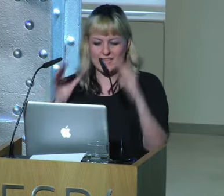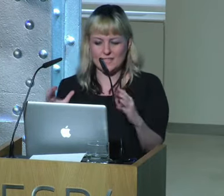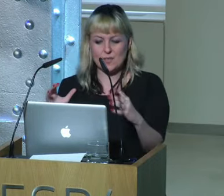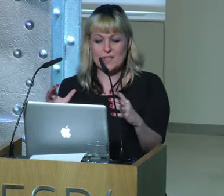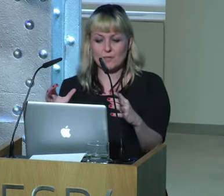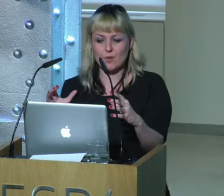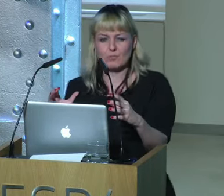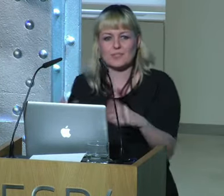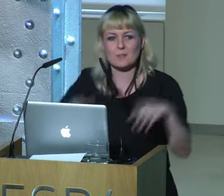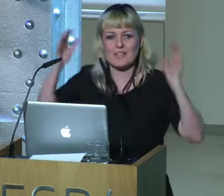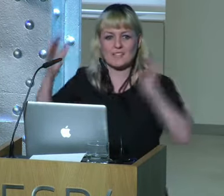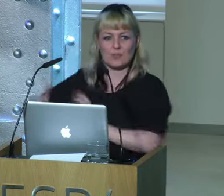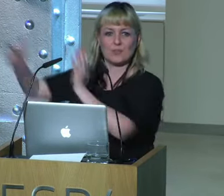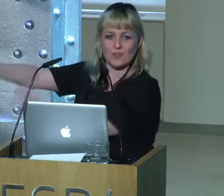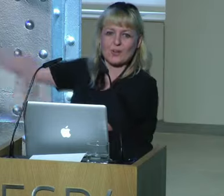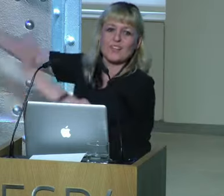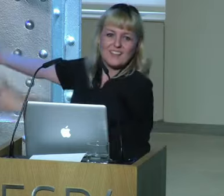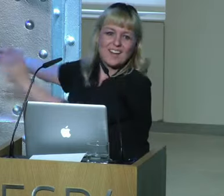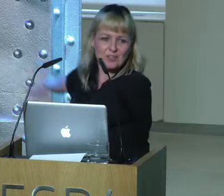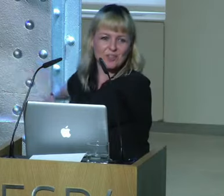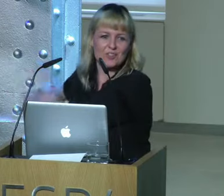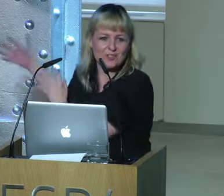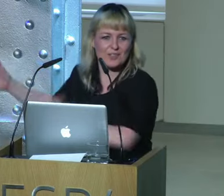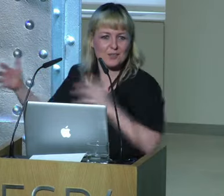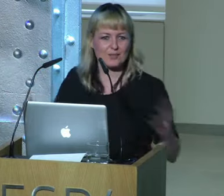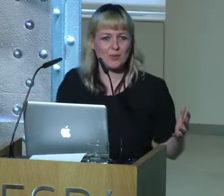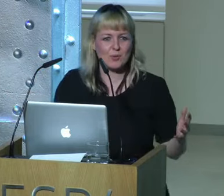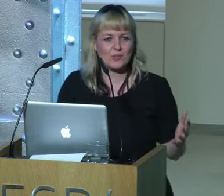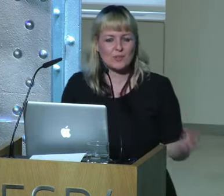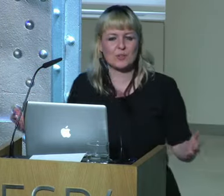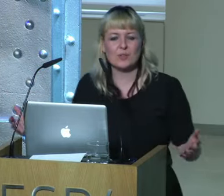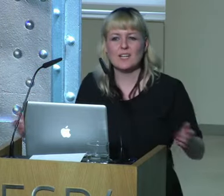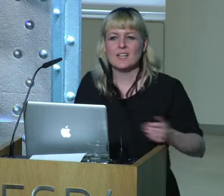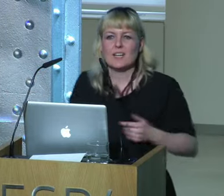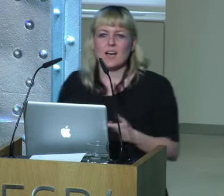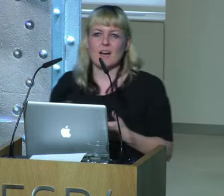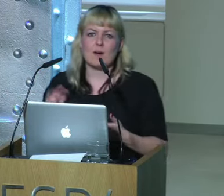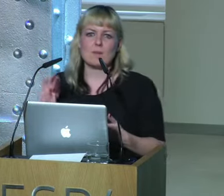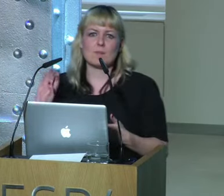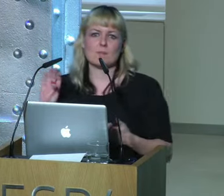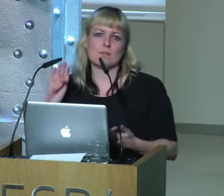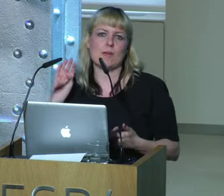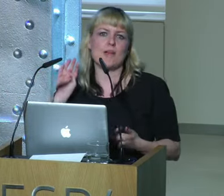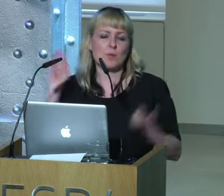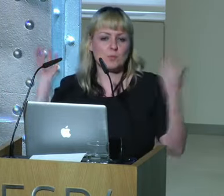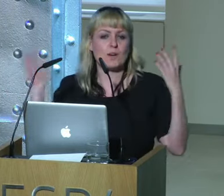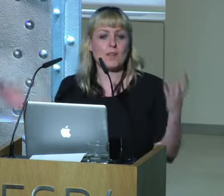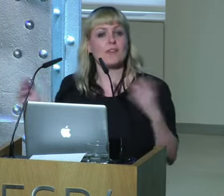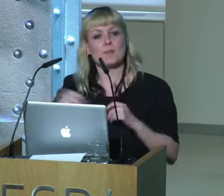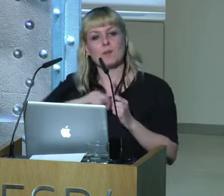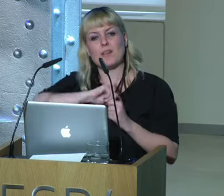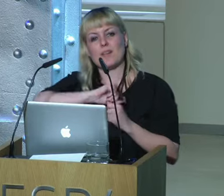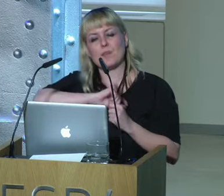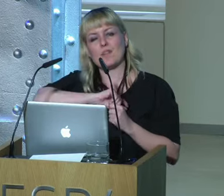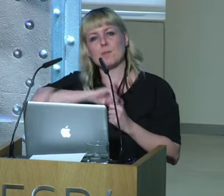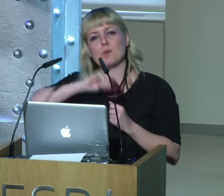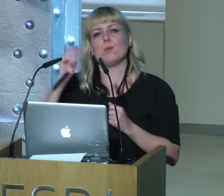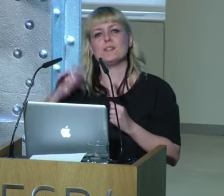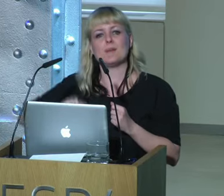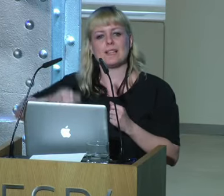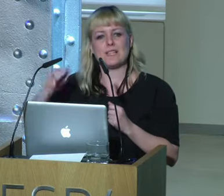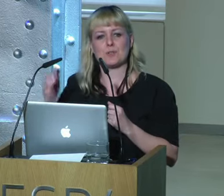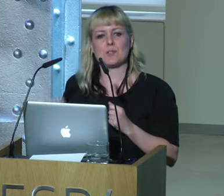this pacing within the form, but there's pacing also across all the different forms too. And that was one of the